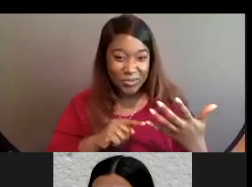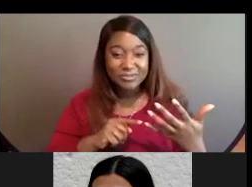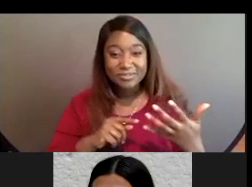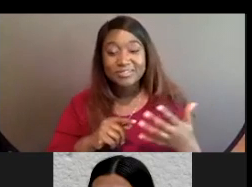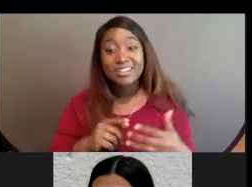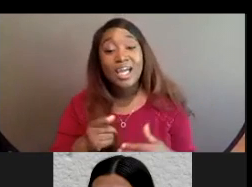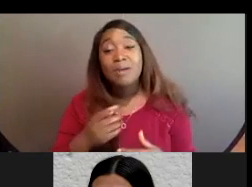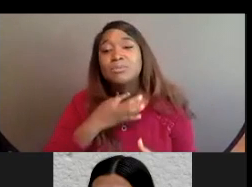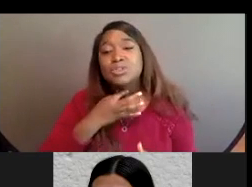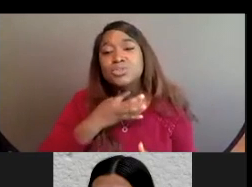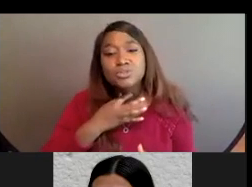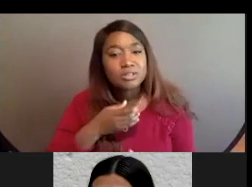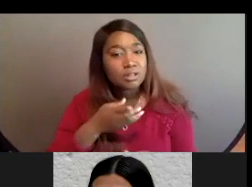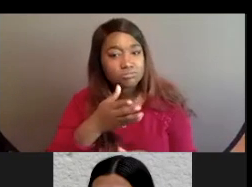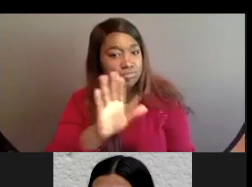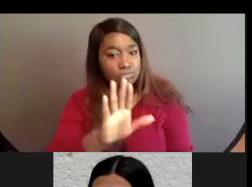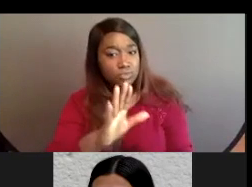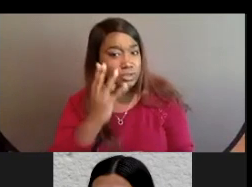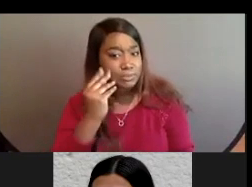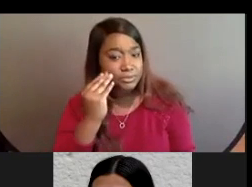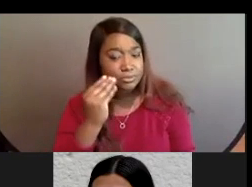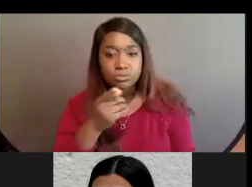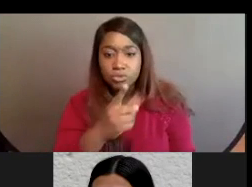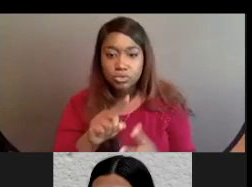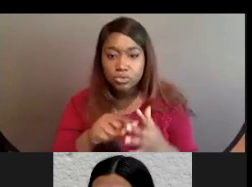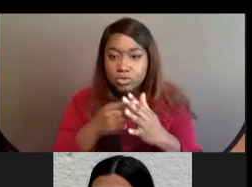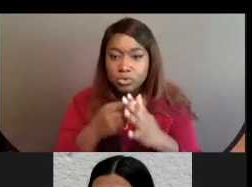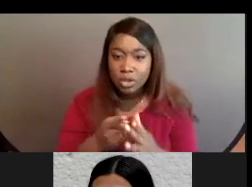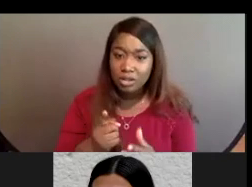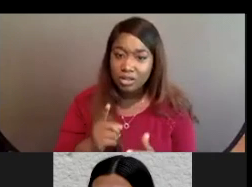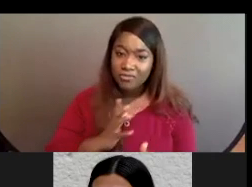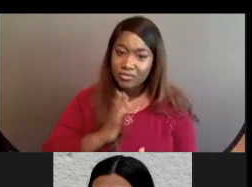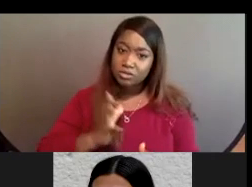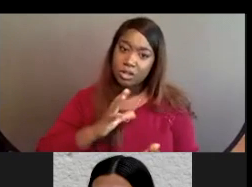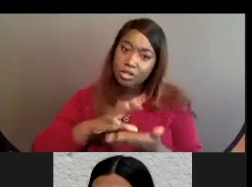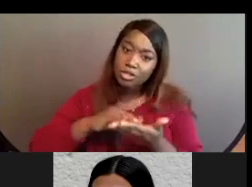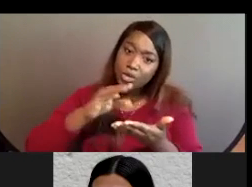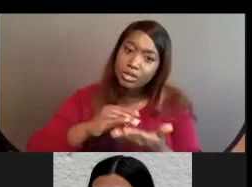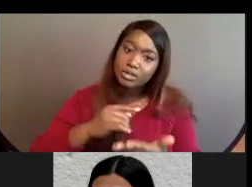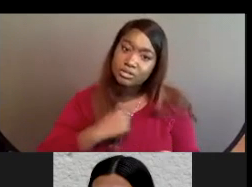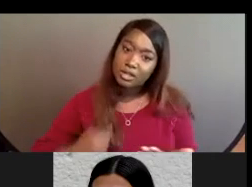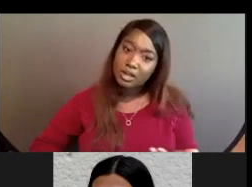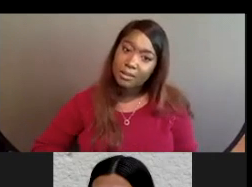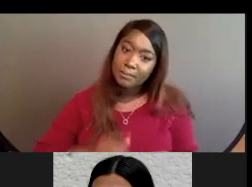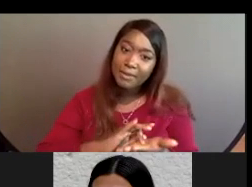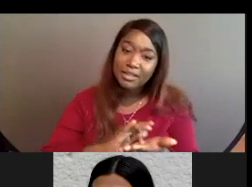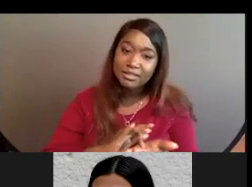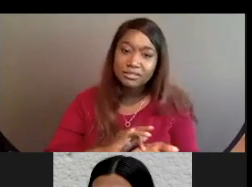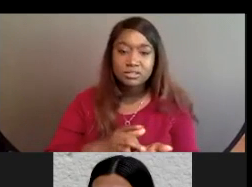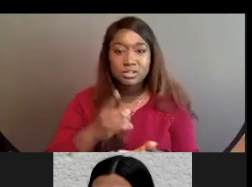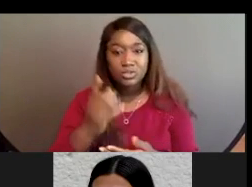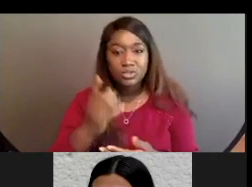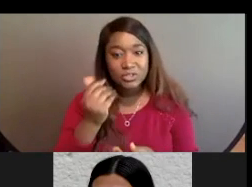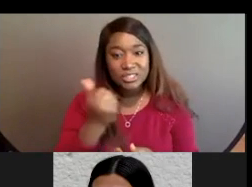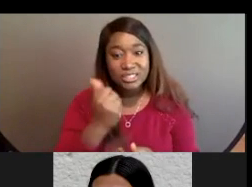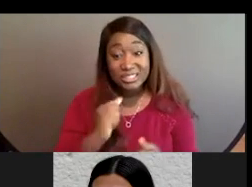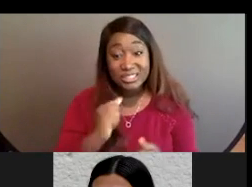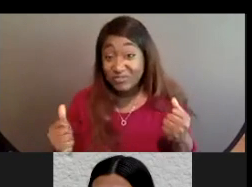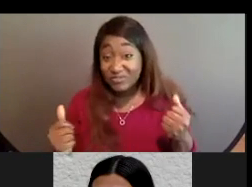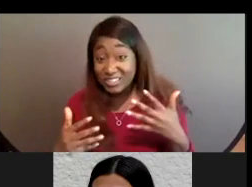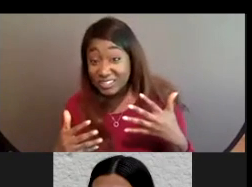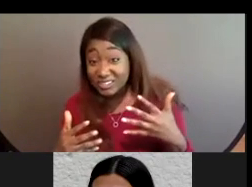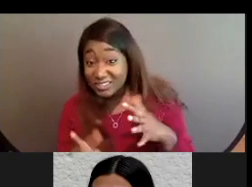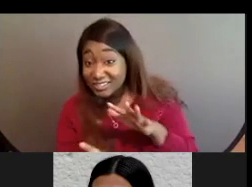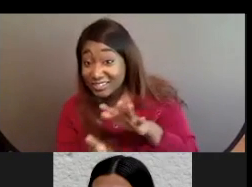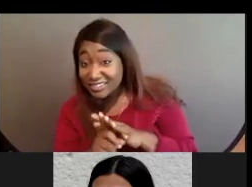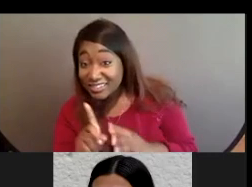started officially to yourself learning it, did you feel any fears come up or things like that? Because at least Okay, from,